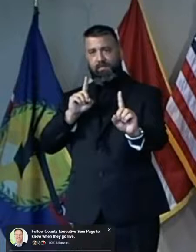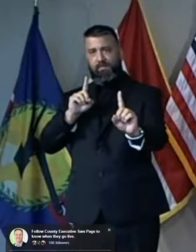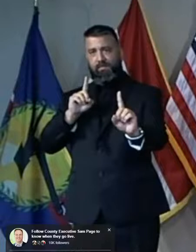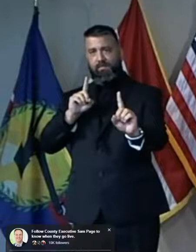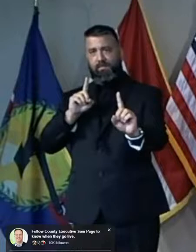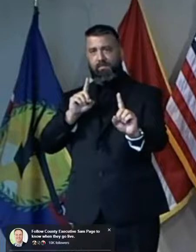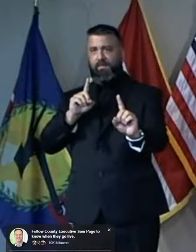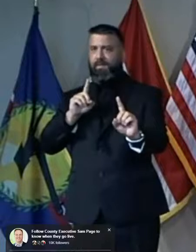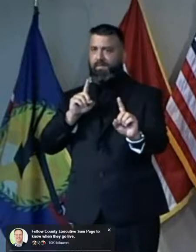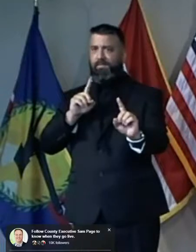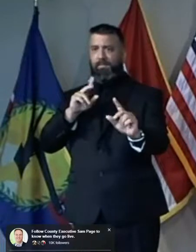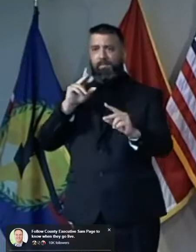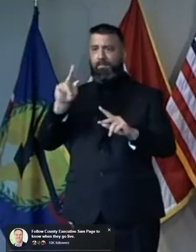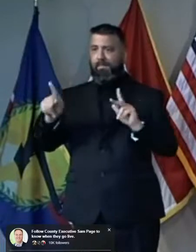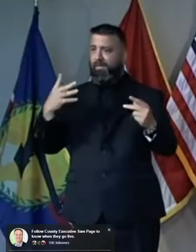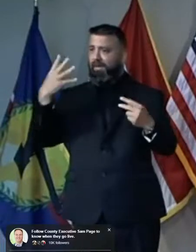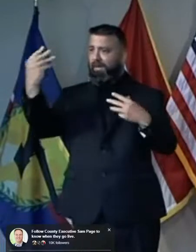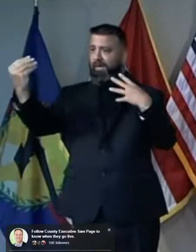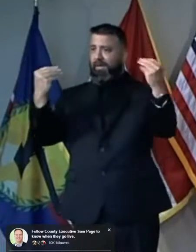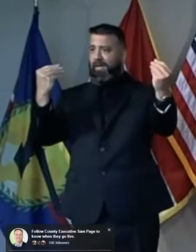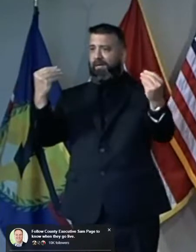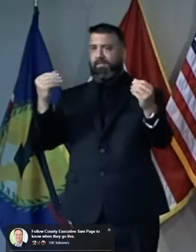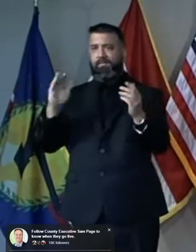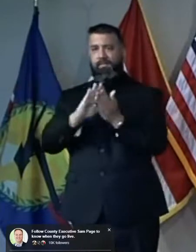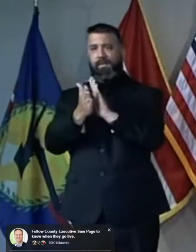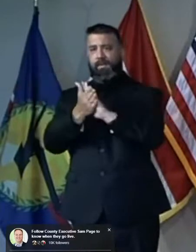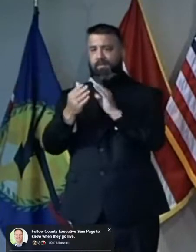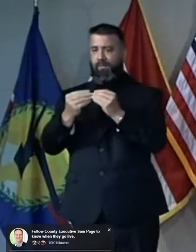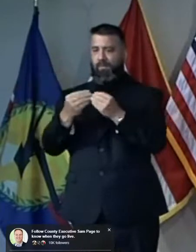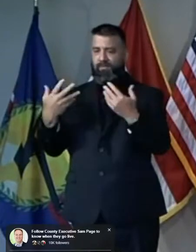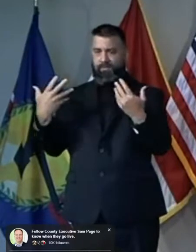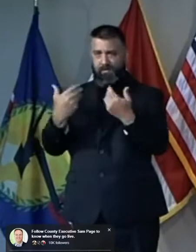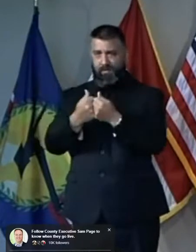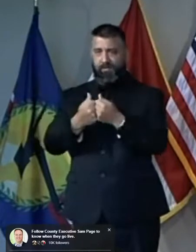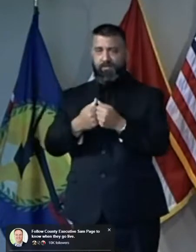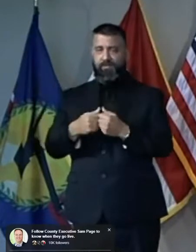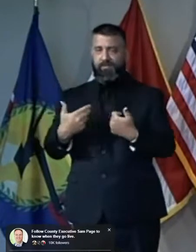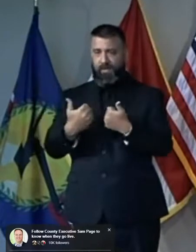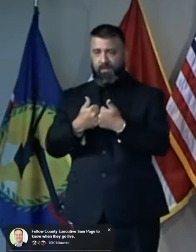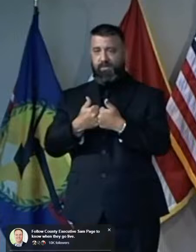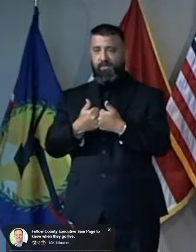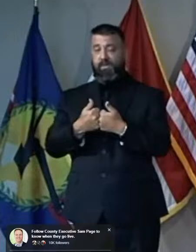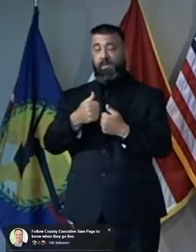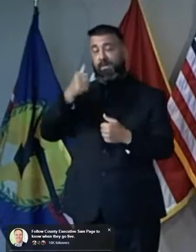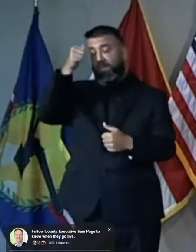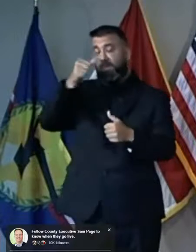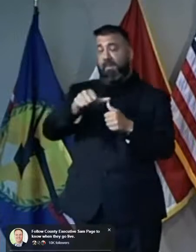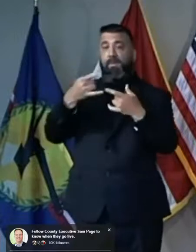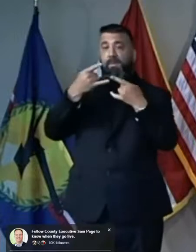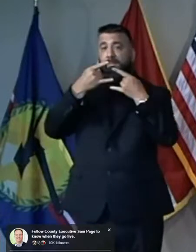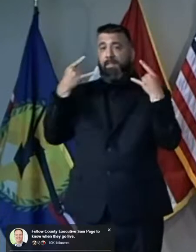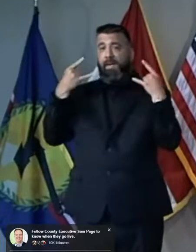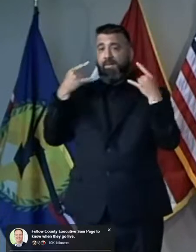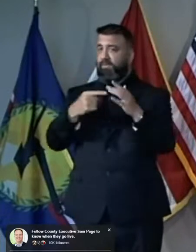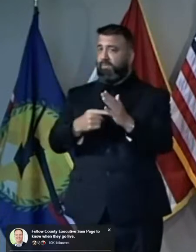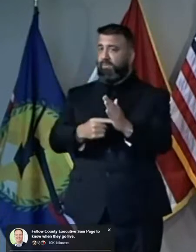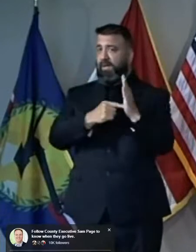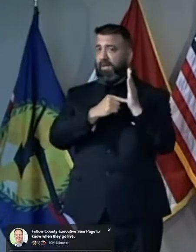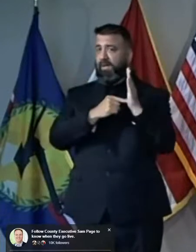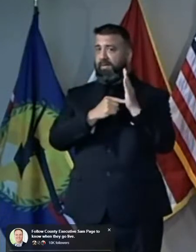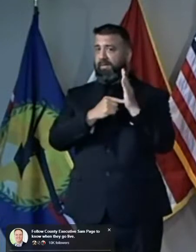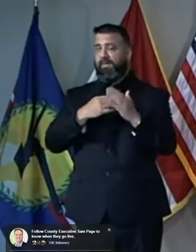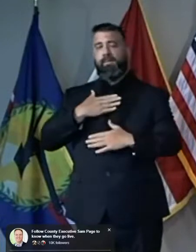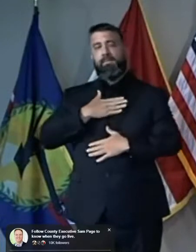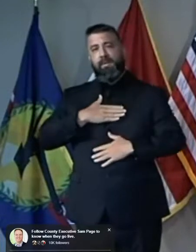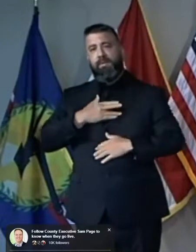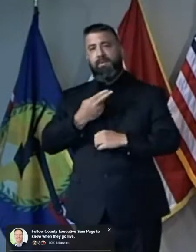more challenging as people gather together in groups. Remember, masks are required apparel. Please